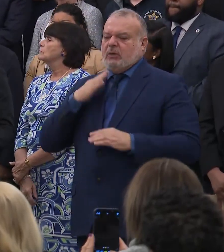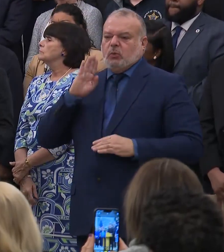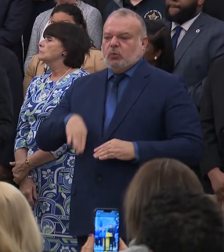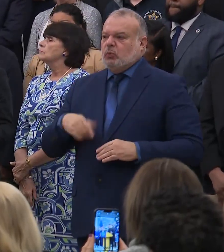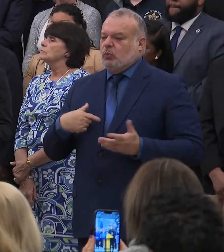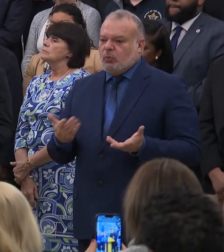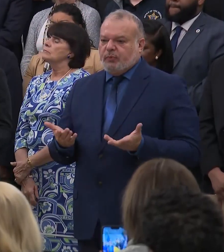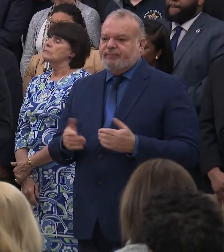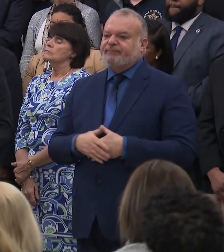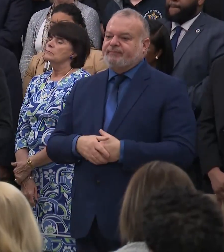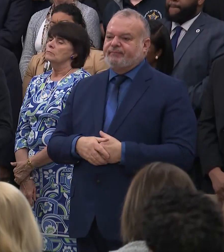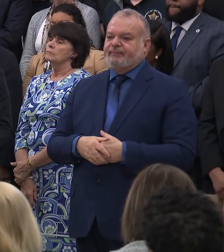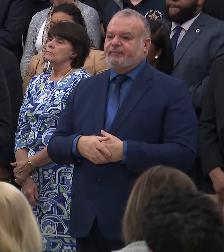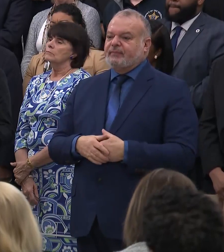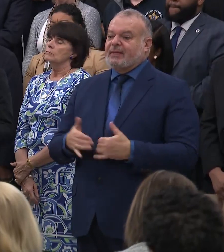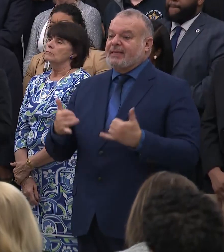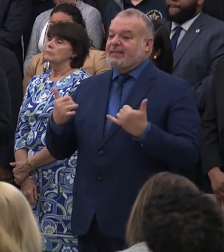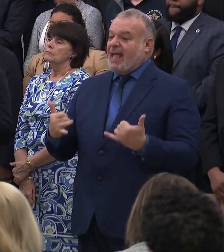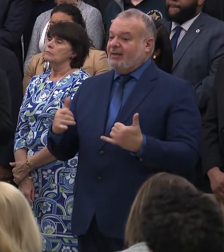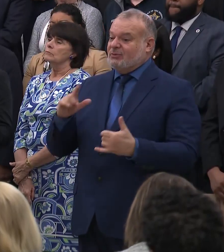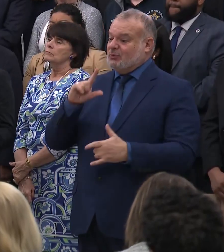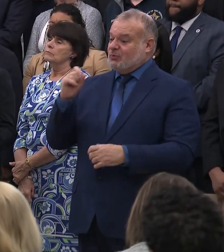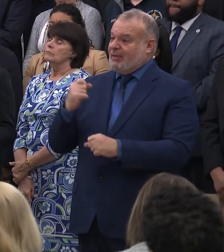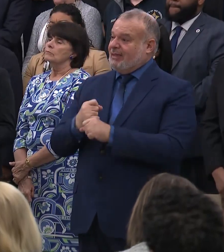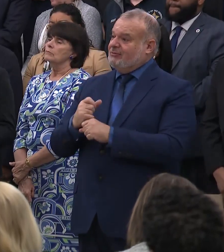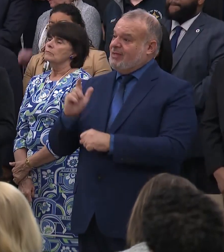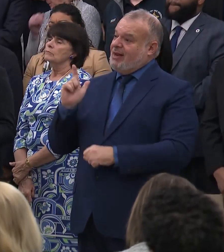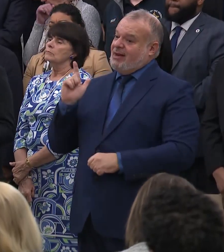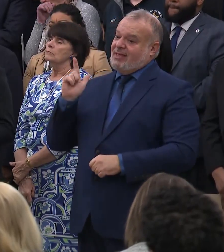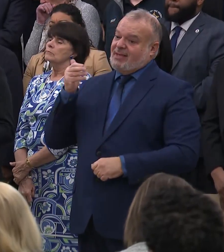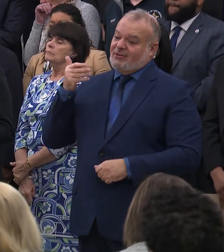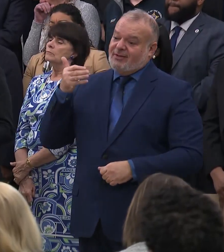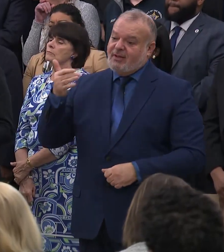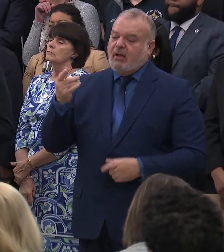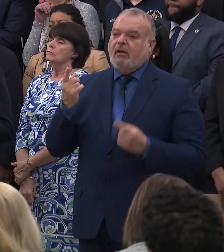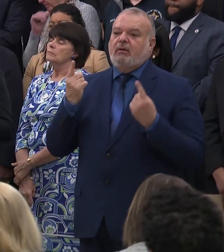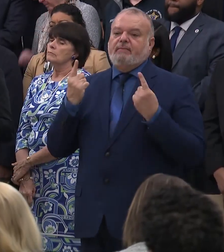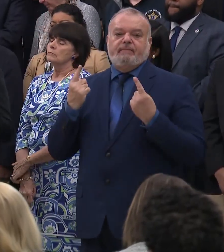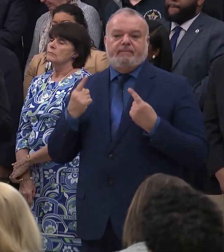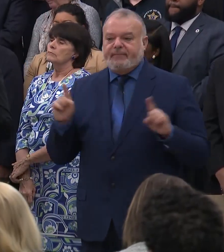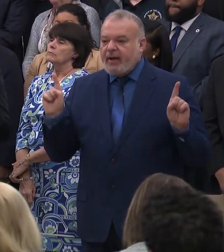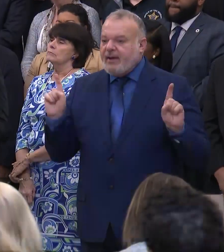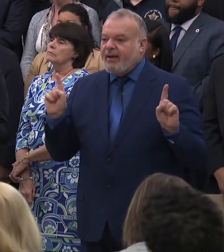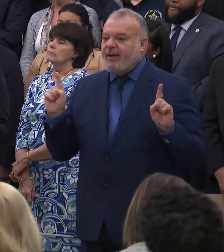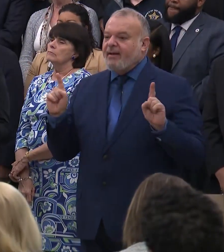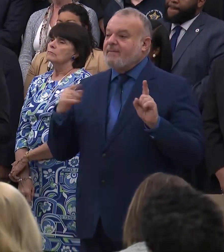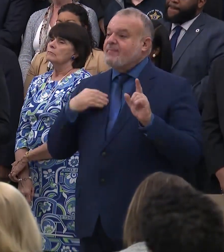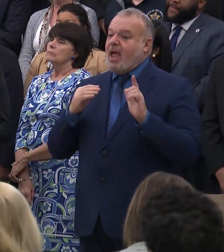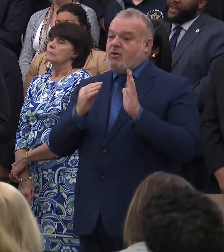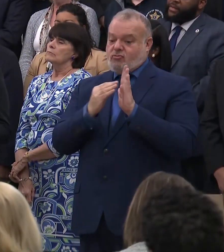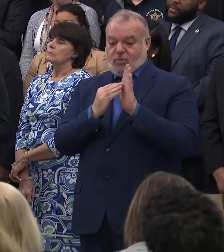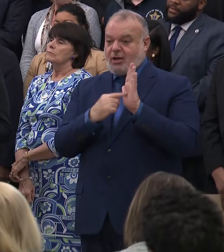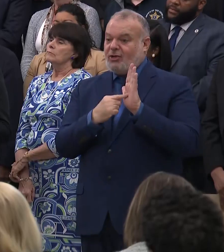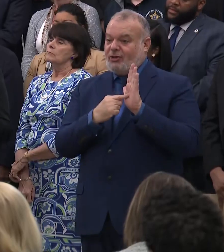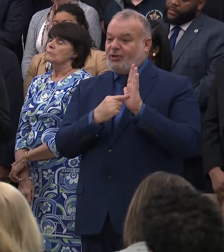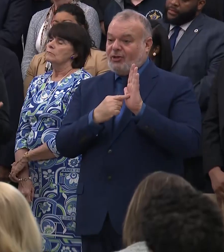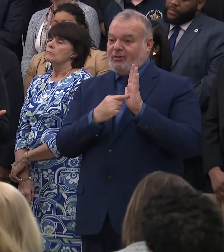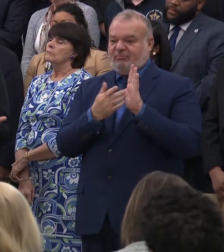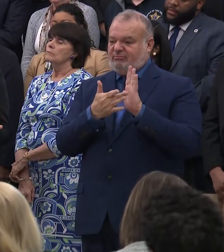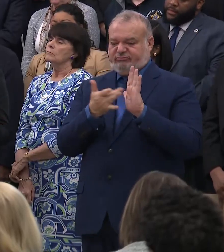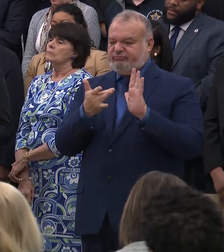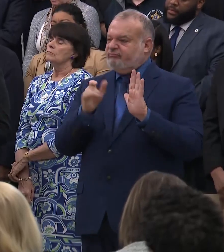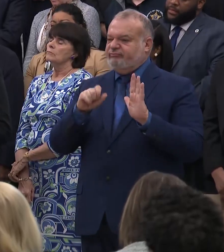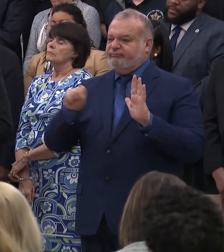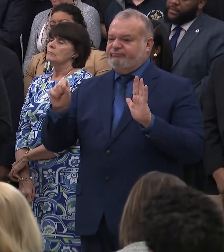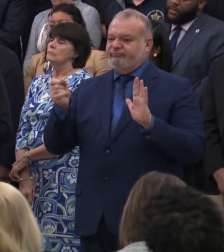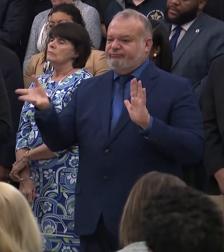before you about 20 years later, and I've managed to finally get my record sealed. Which is the monkey on my back that I held for